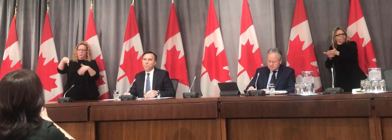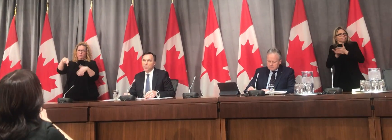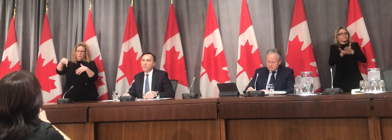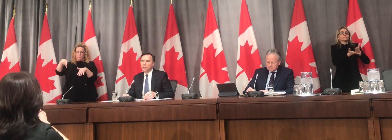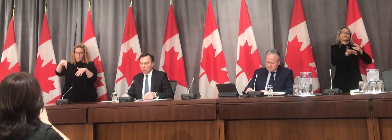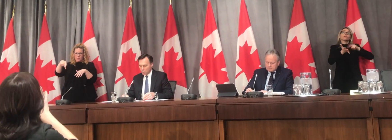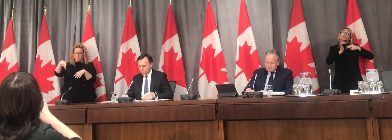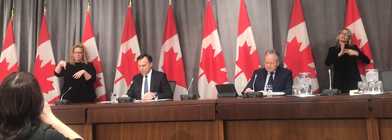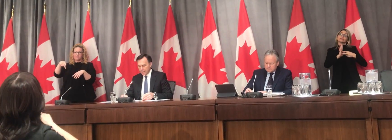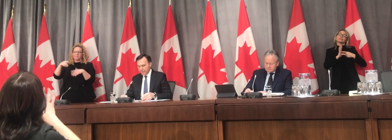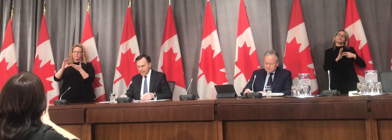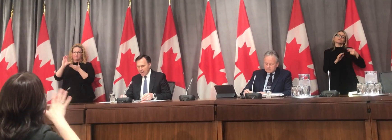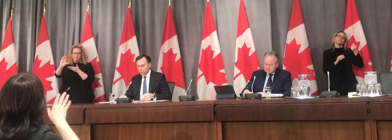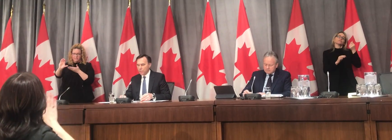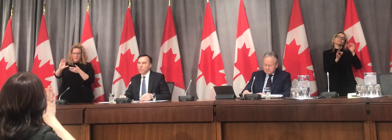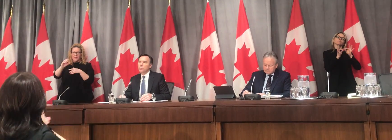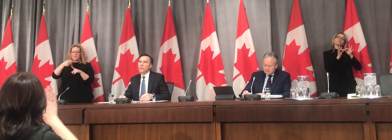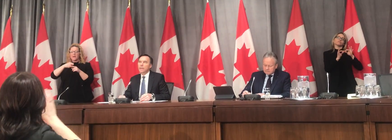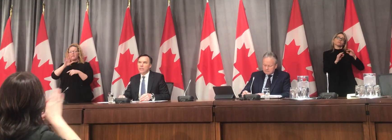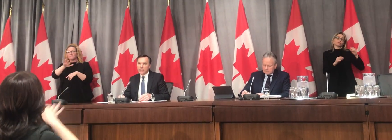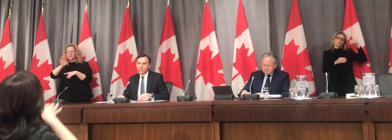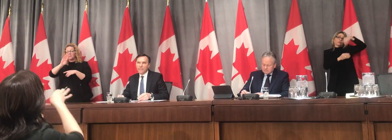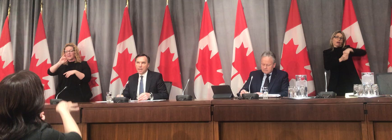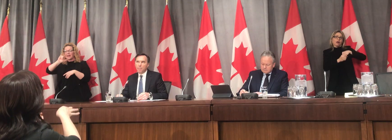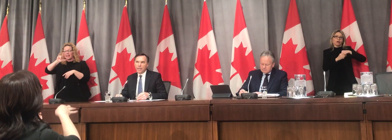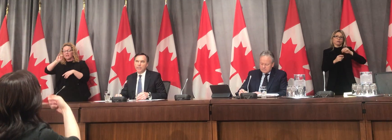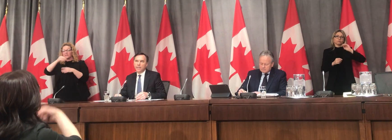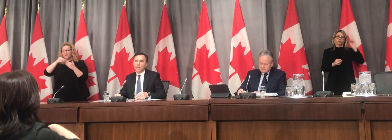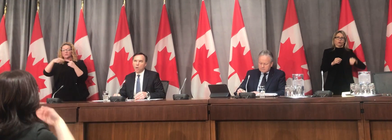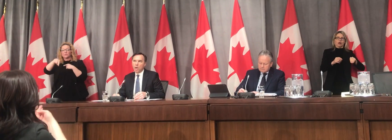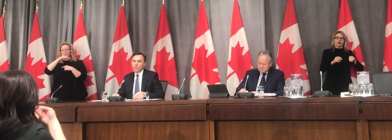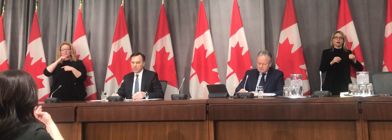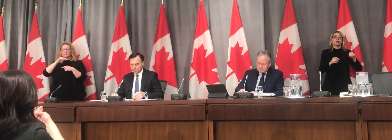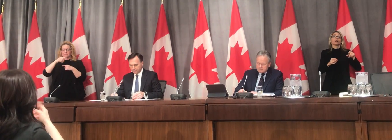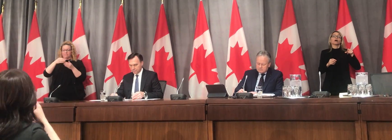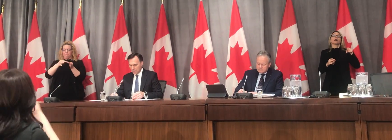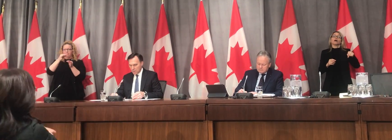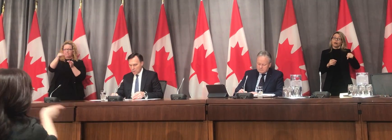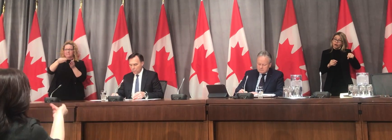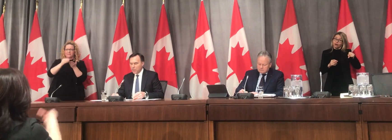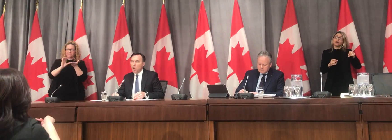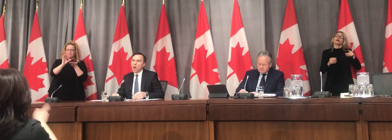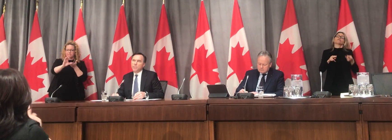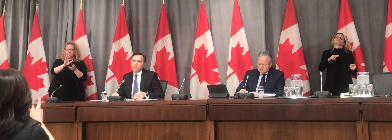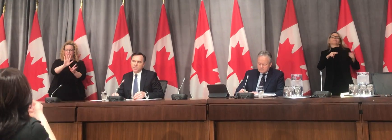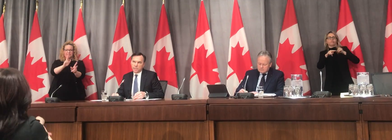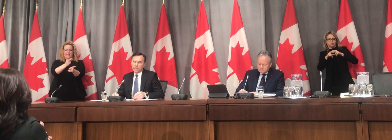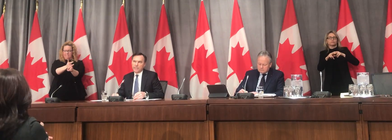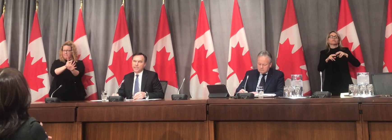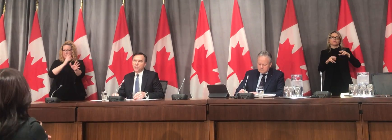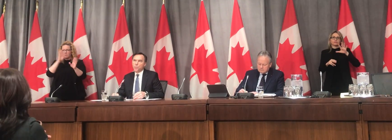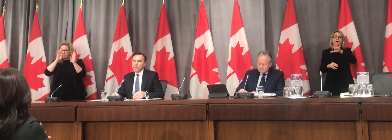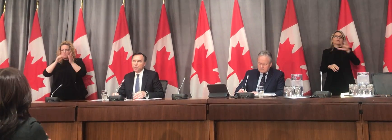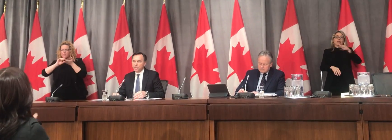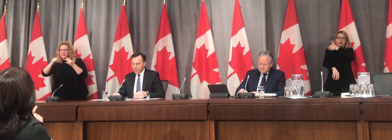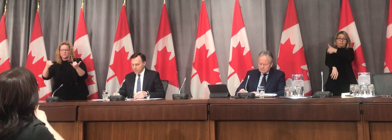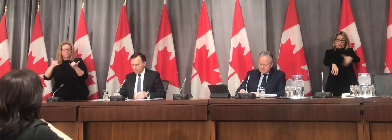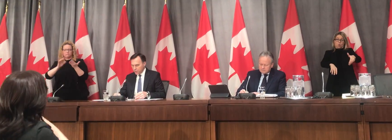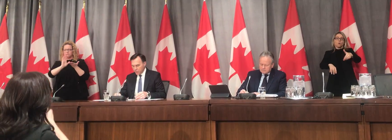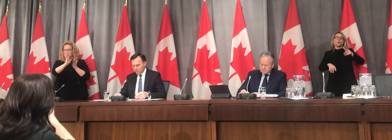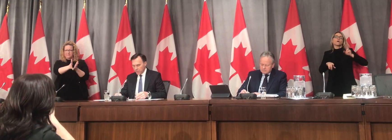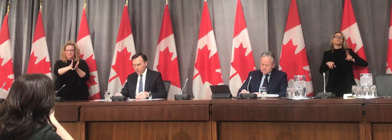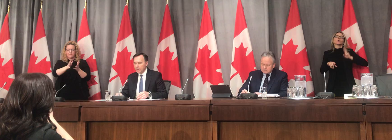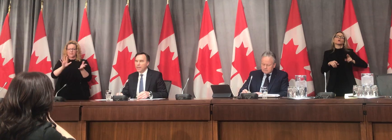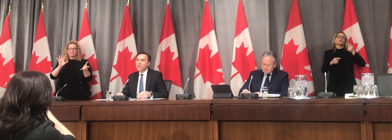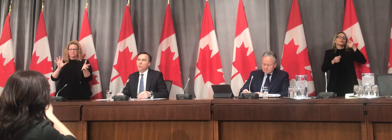$55 billion in tax revenue, leaving that money in the economy. For the economists listening, that's 3%